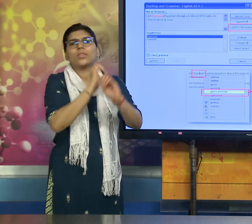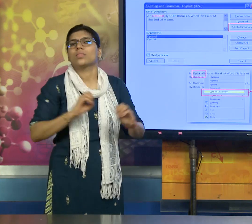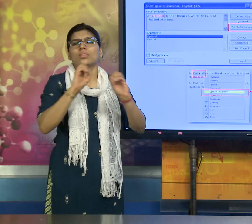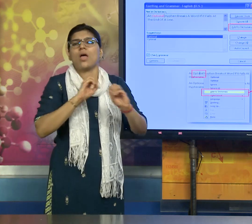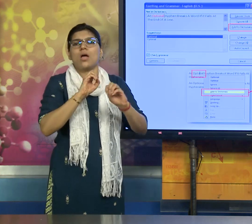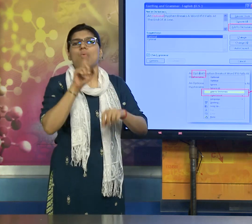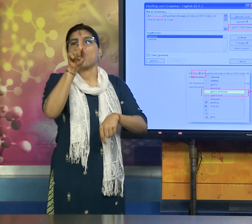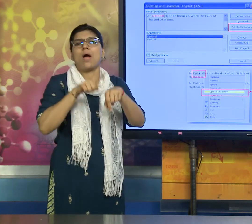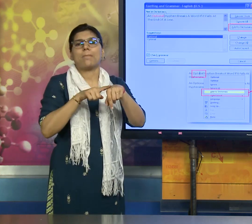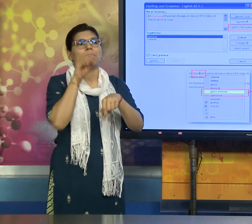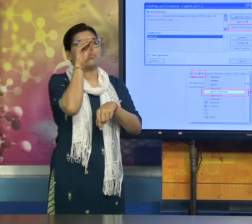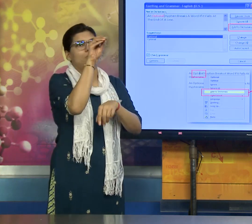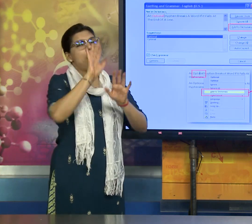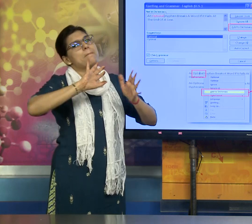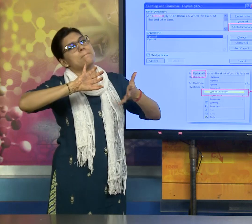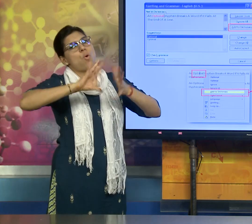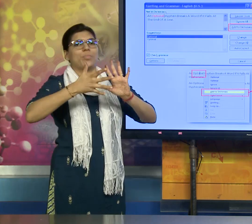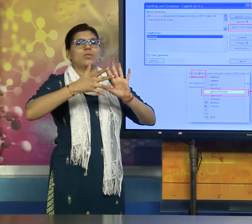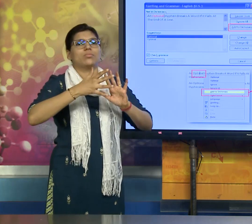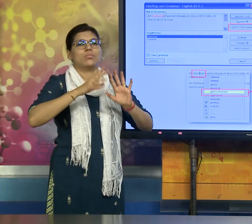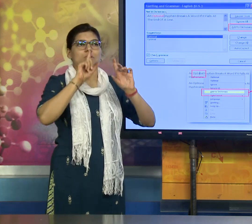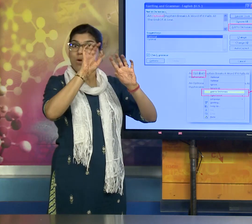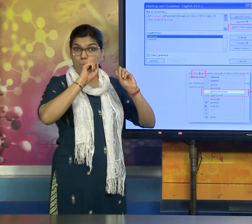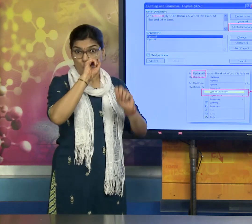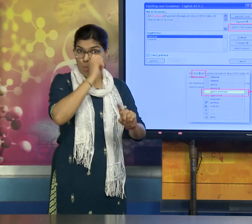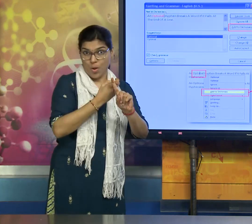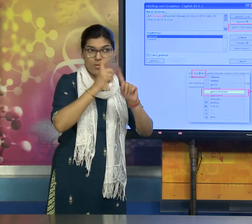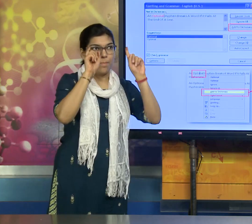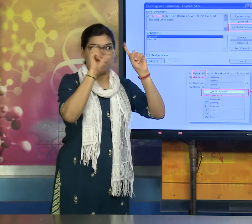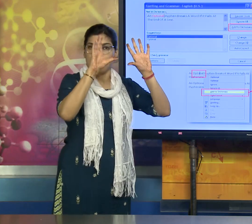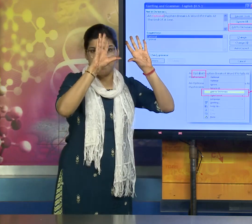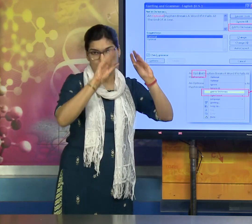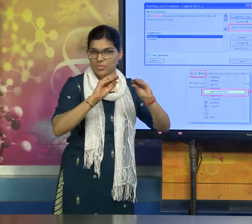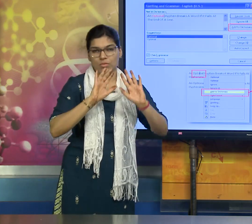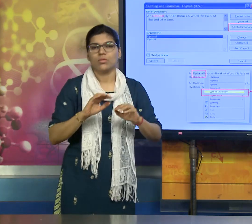your dictionary, so it will not show again and again.